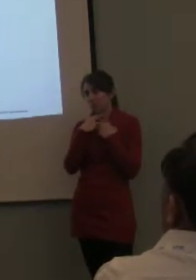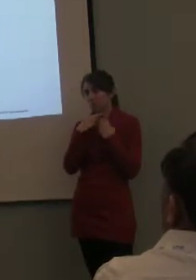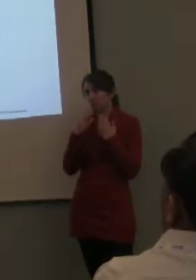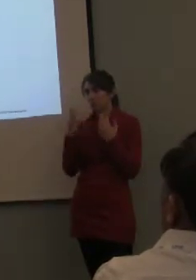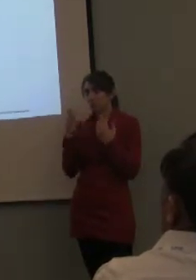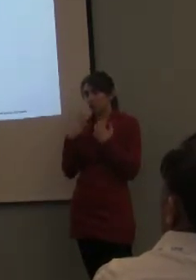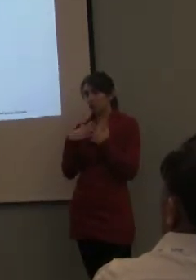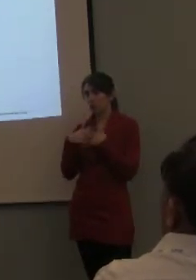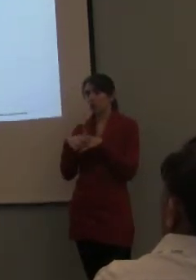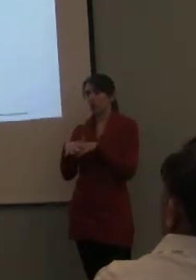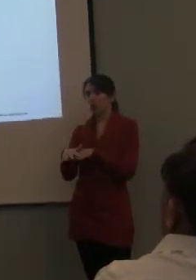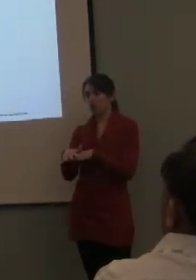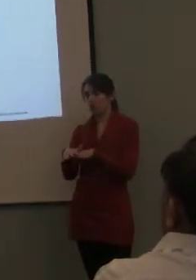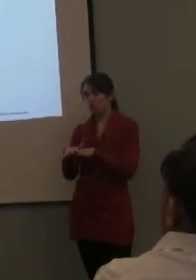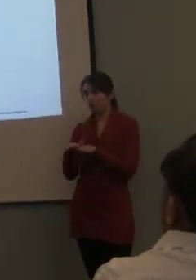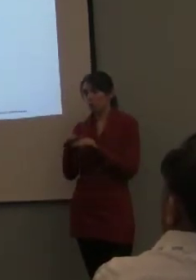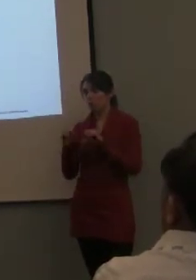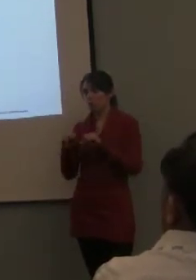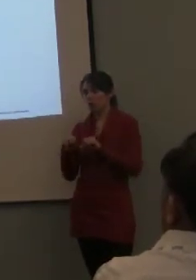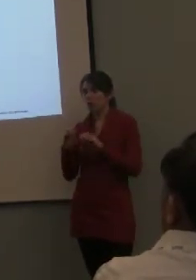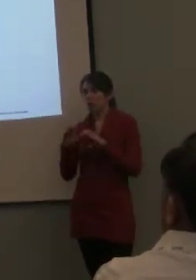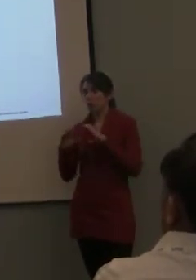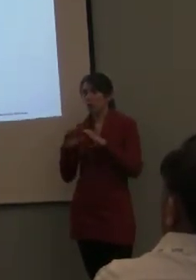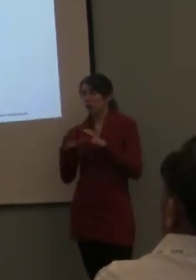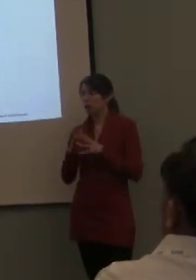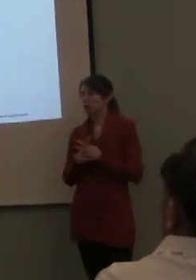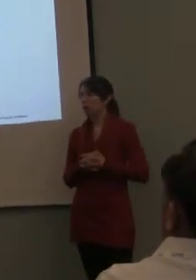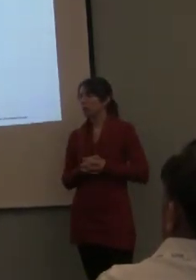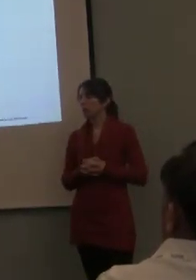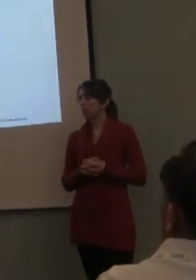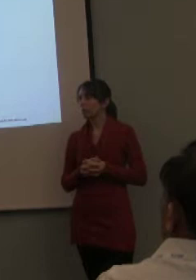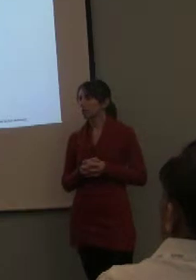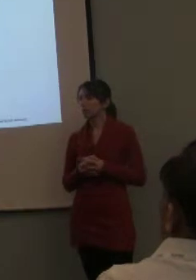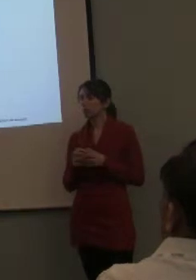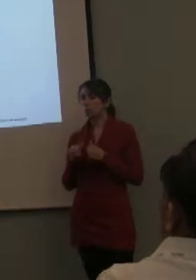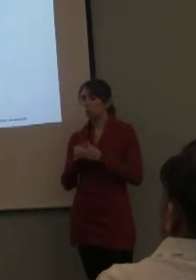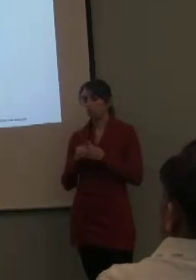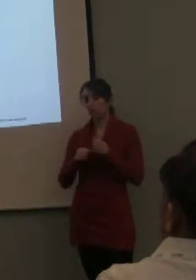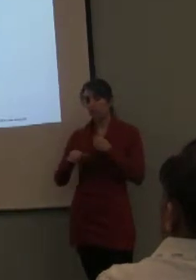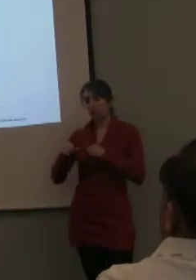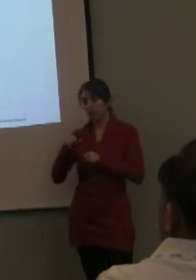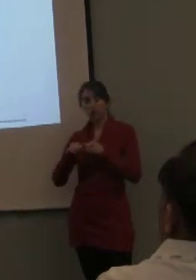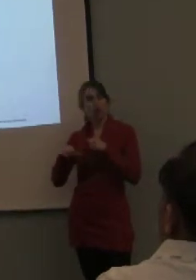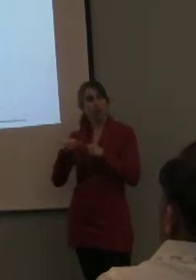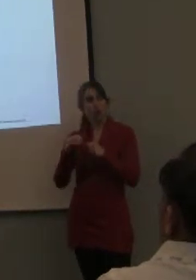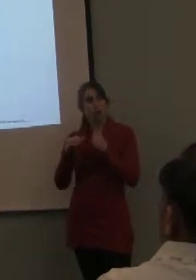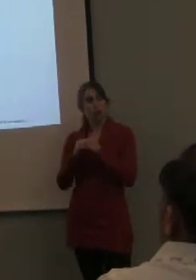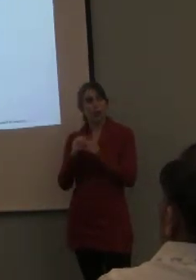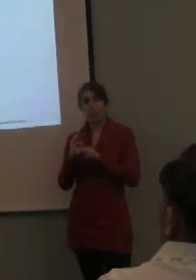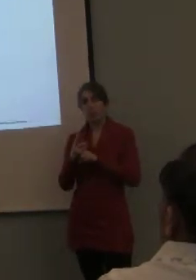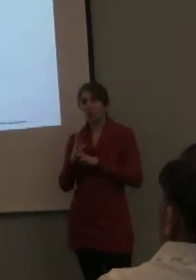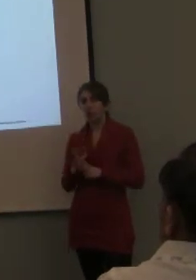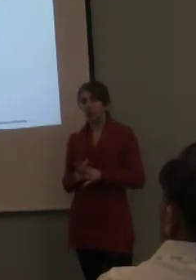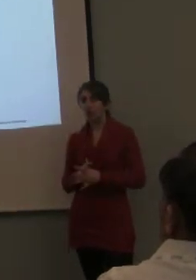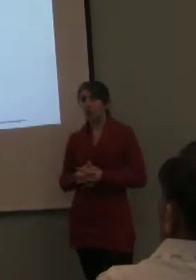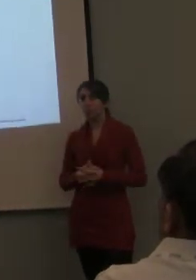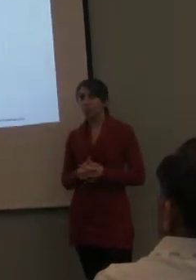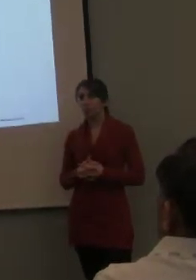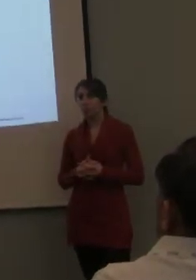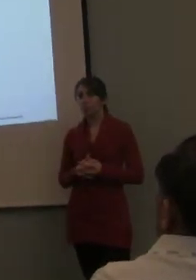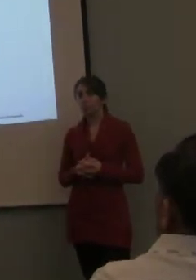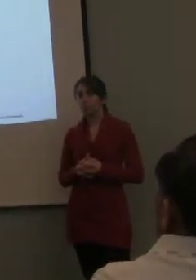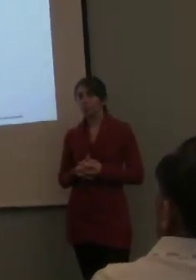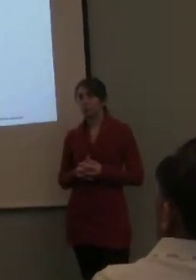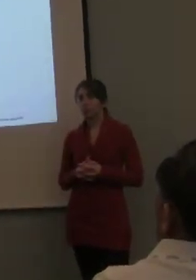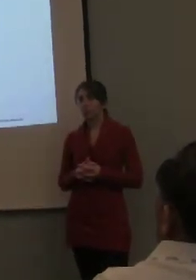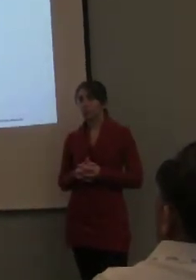putting it all together where it can communicate with each other and with the user. To that end, I